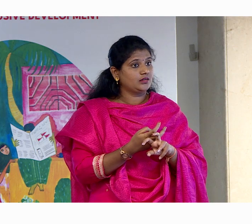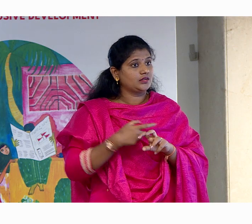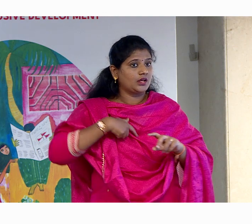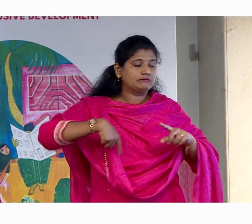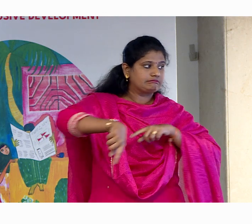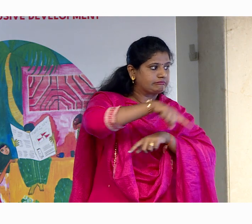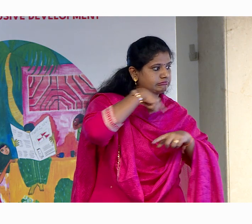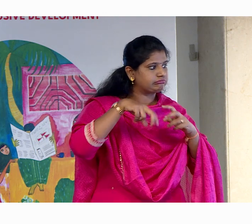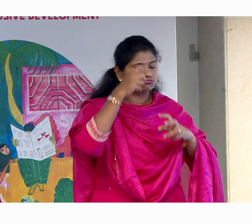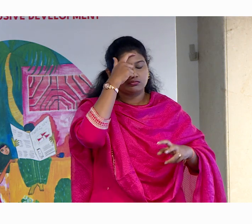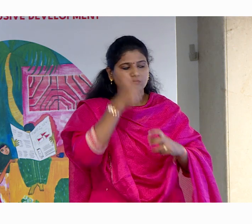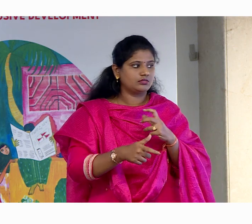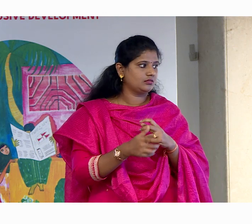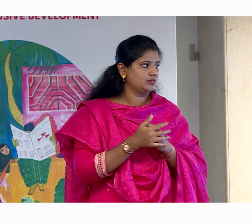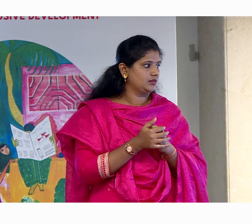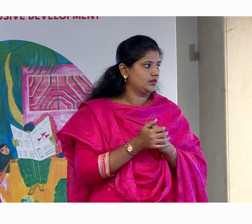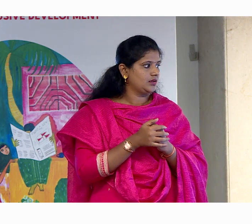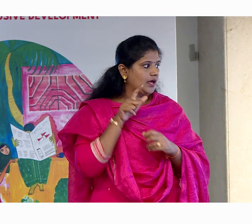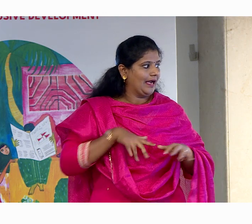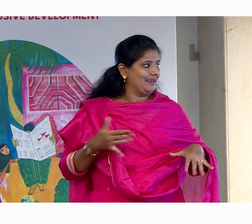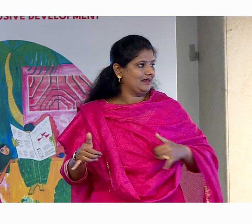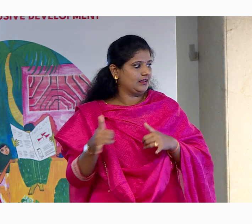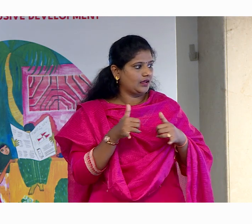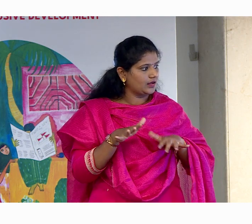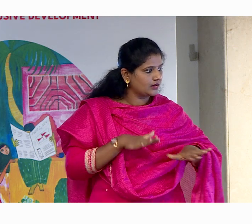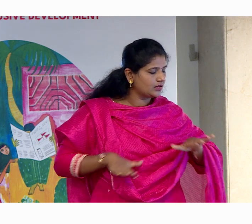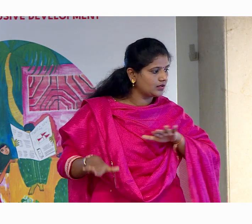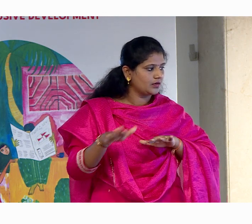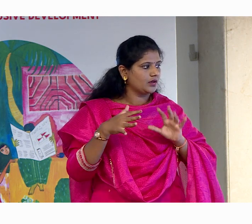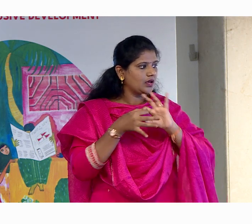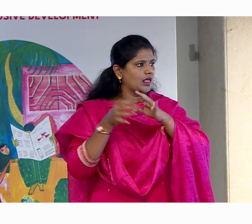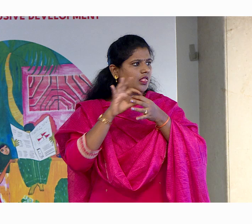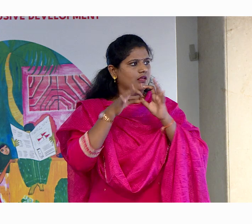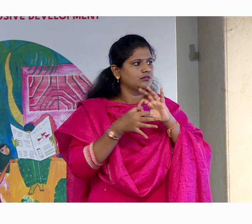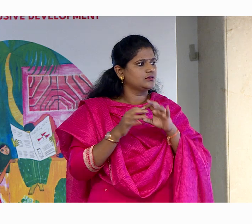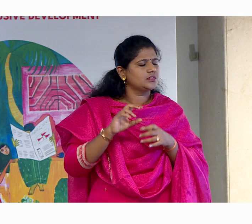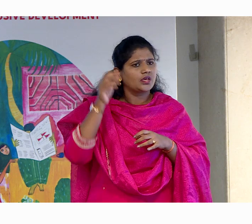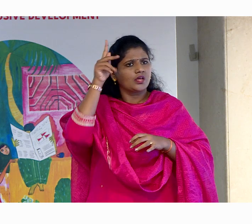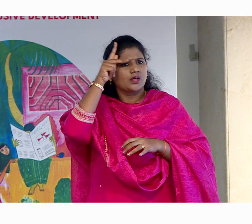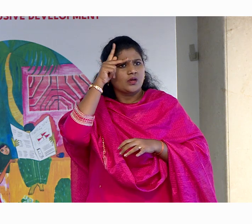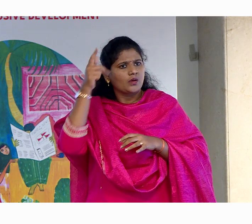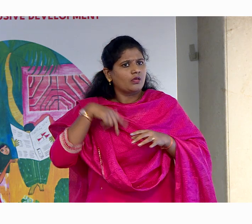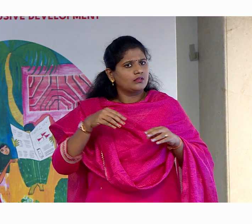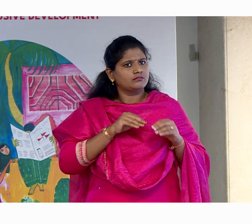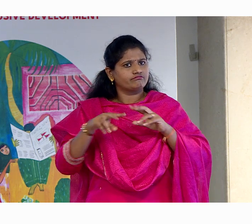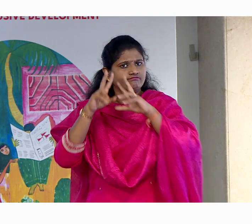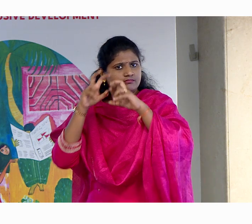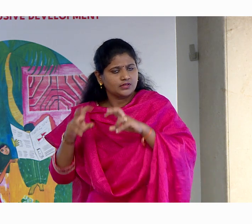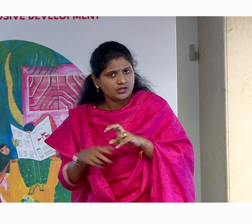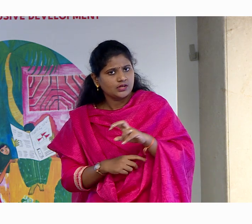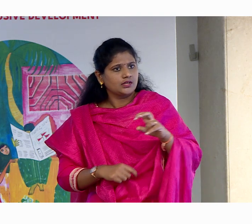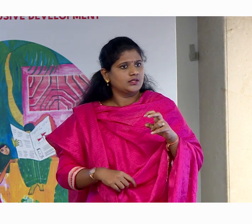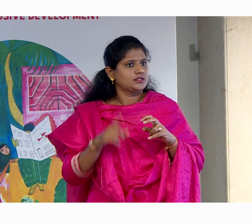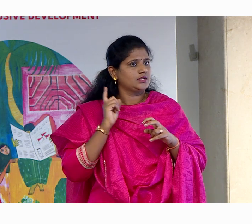almost set of activities that change the knowledge that is put in from research by the